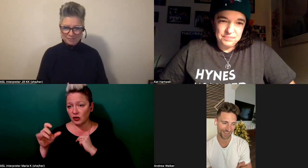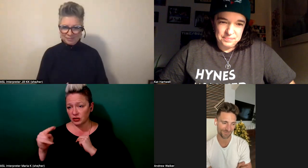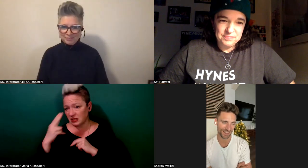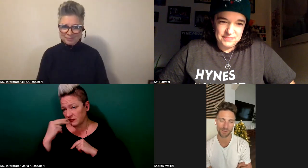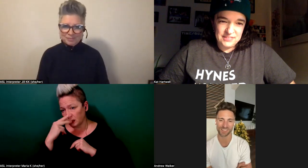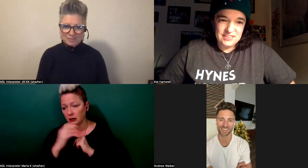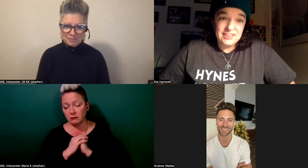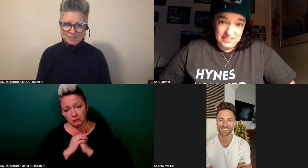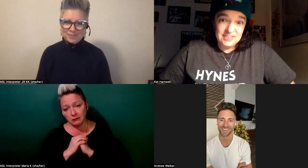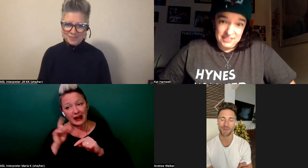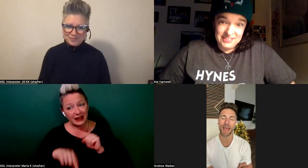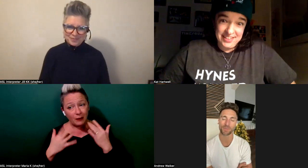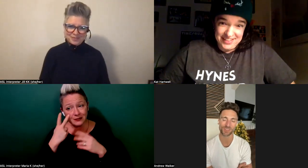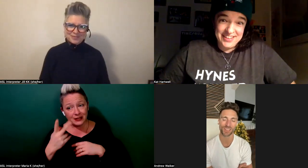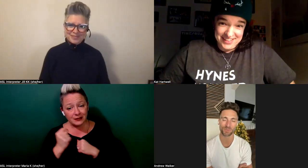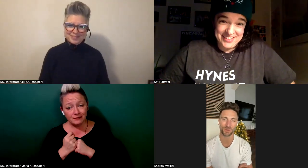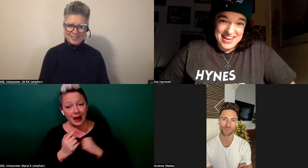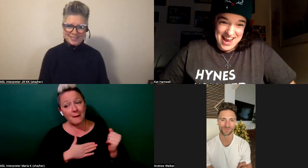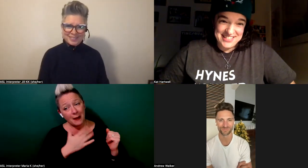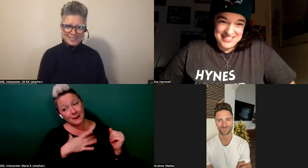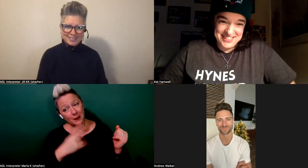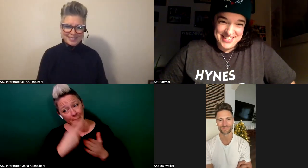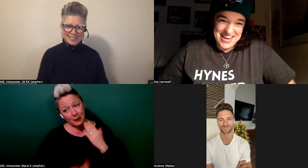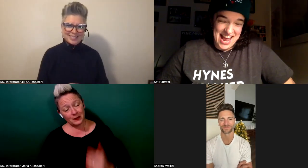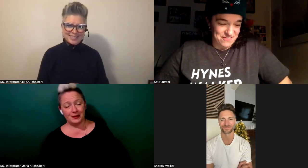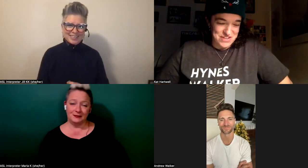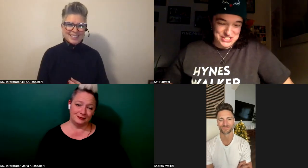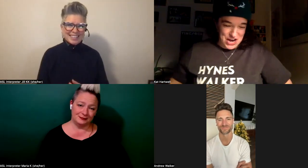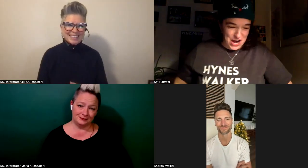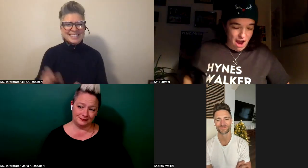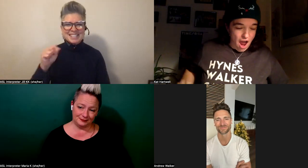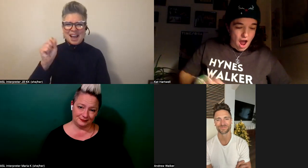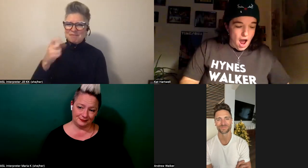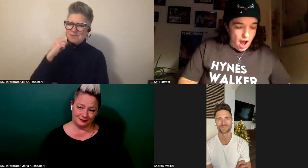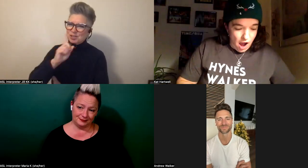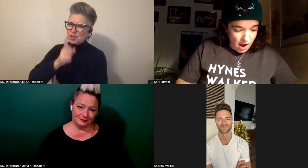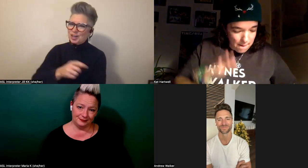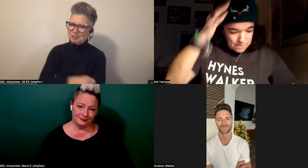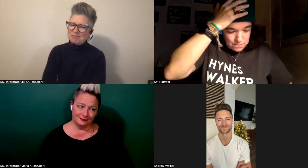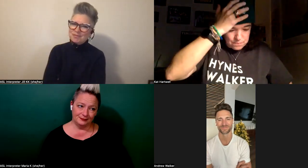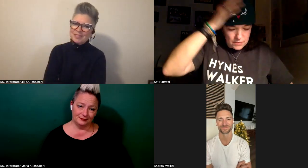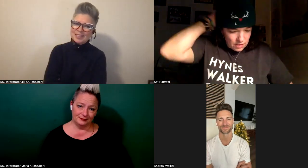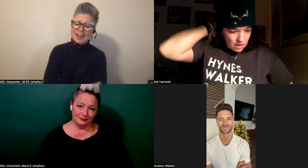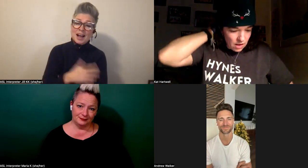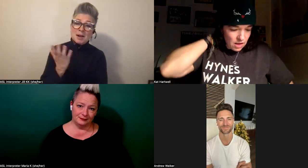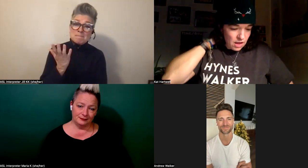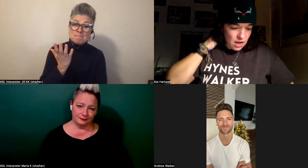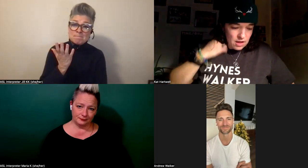I can't wait to see it. I'm happy that you like both. Yeah, for sure.